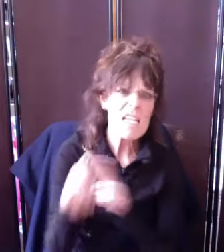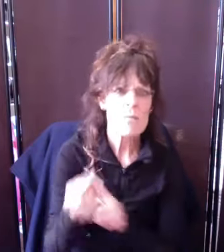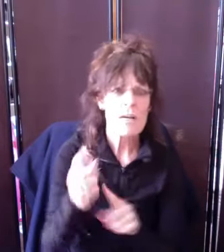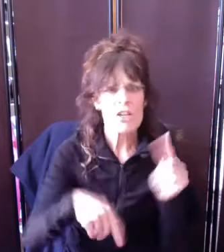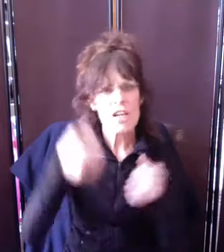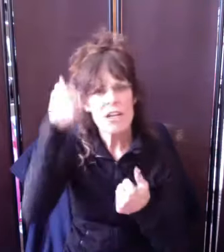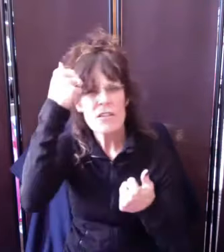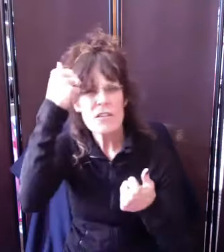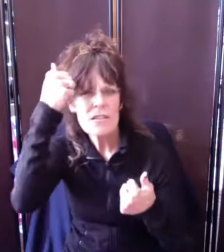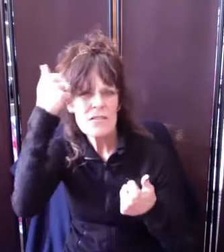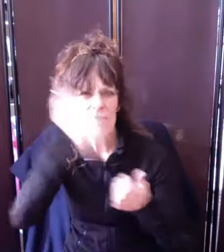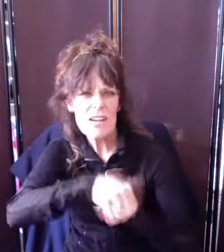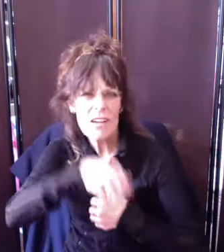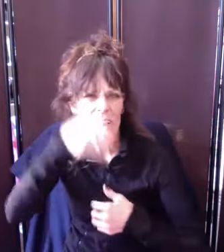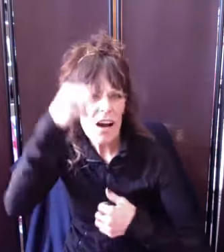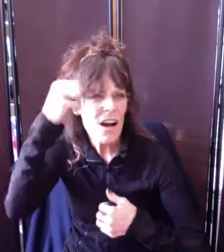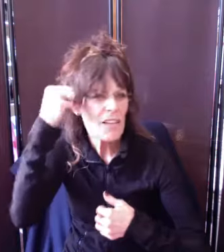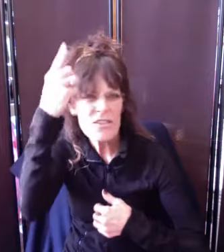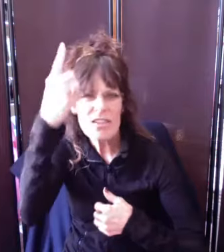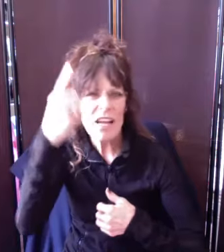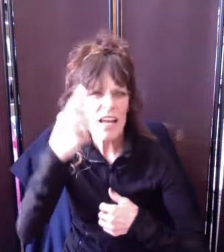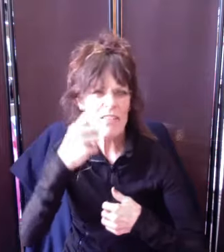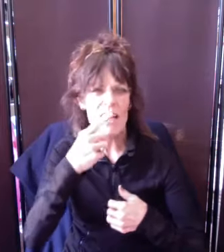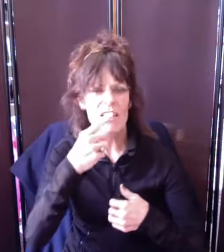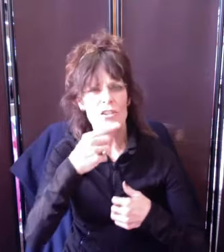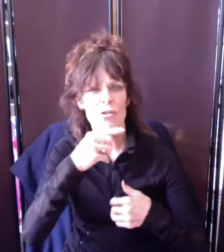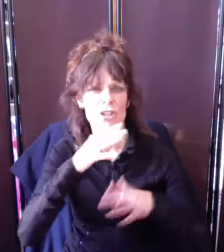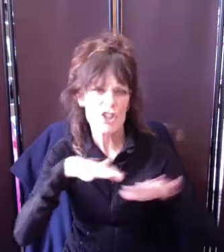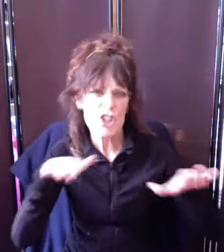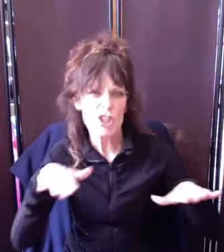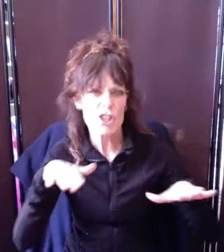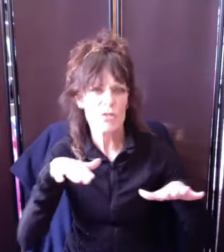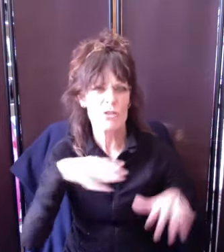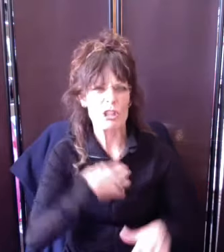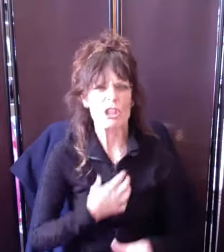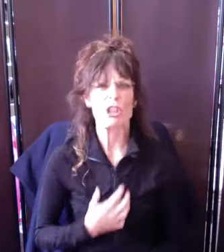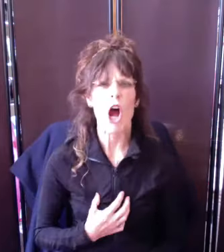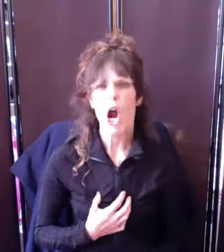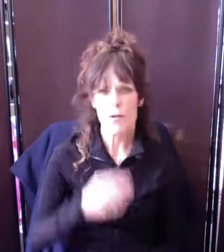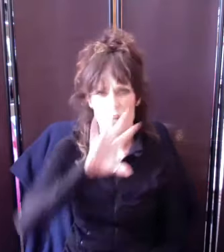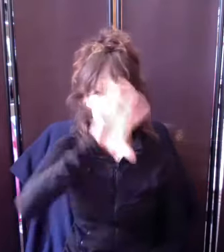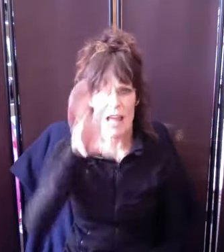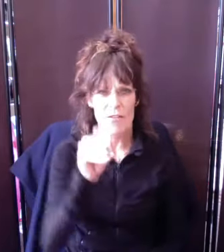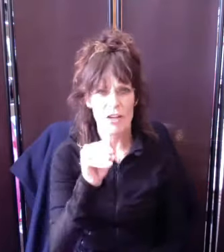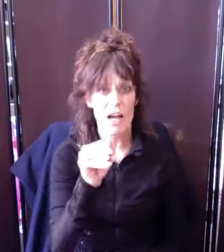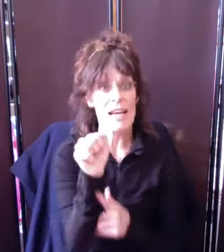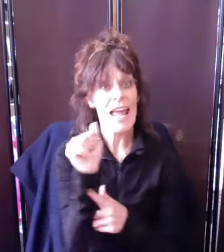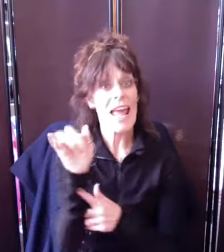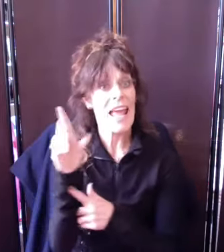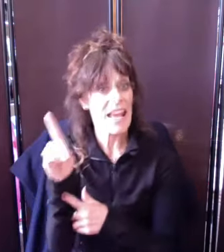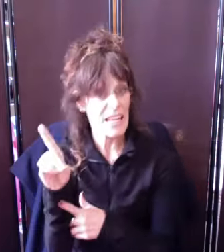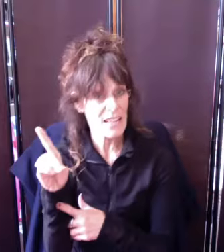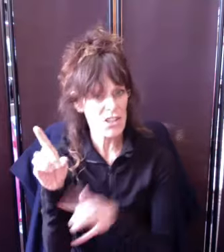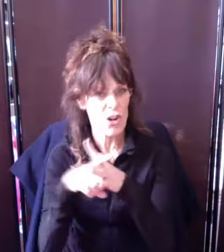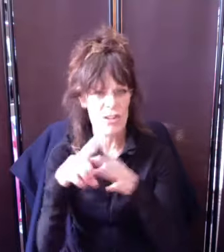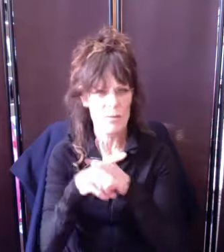were starving in Africa, because it was those years, you know, we feed the world and all that, and AIDS was really big, and I couldn't understand all of those things, and